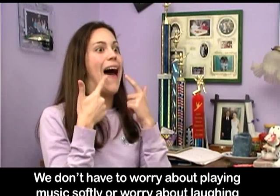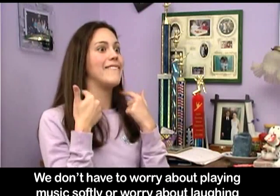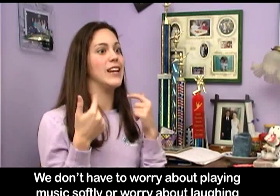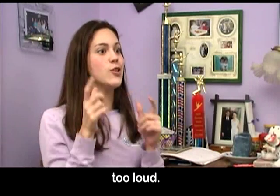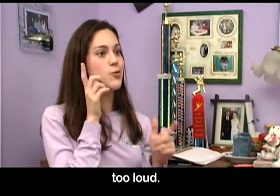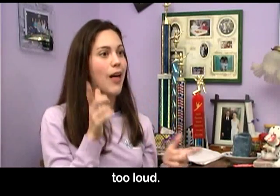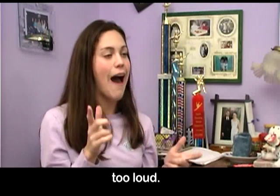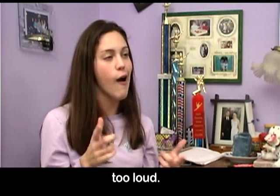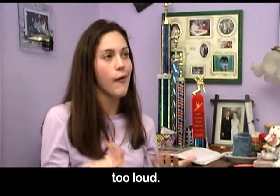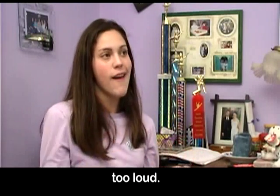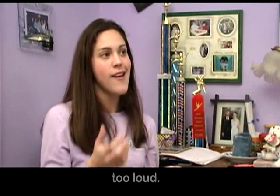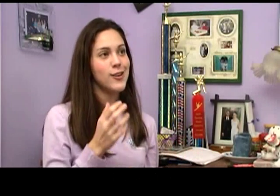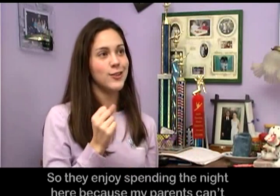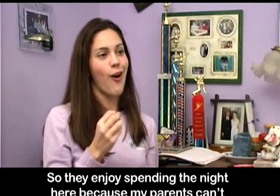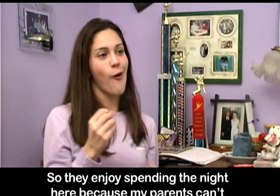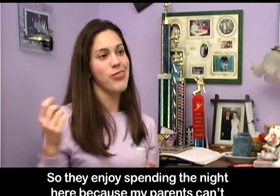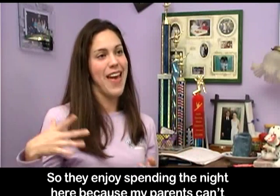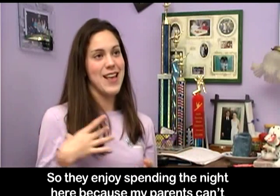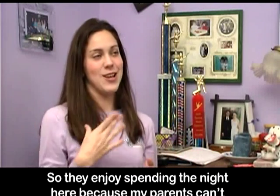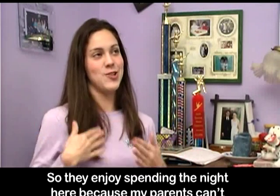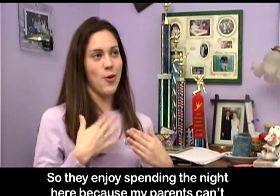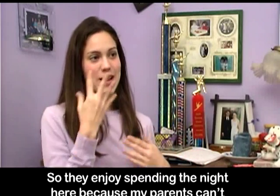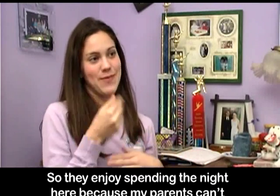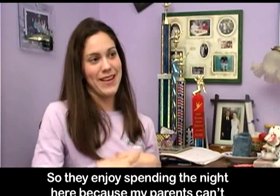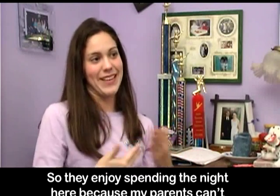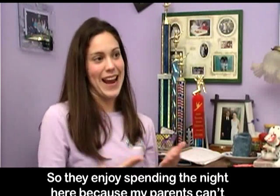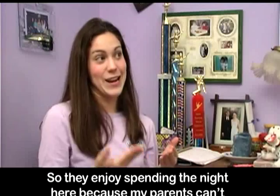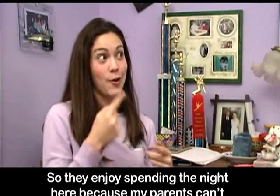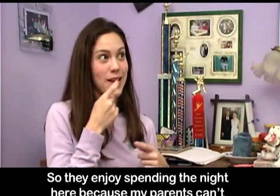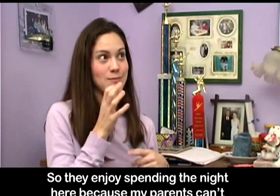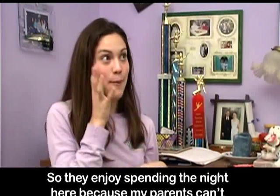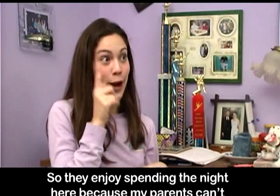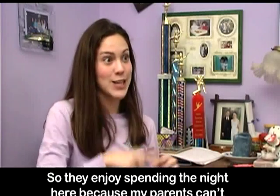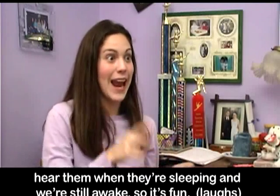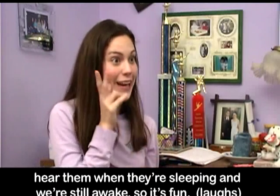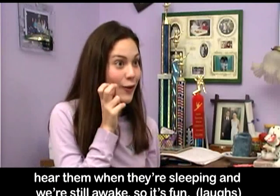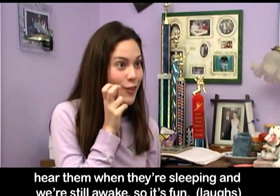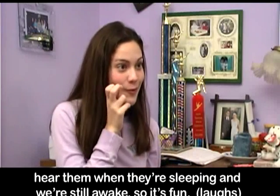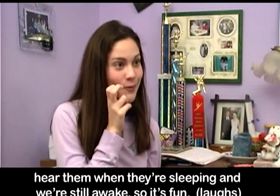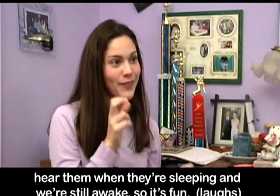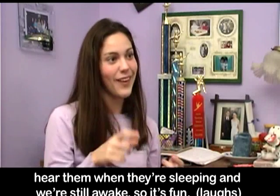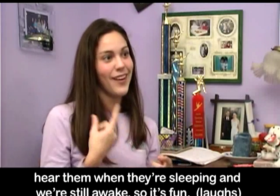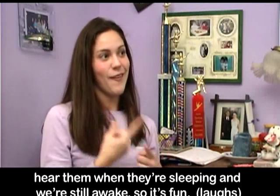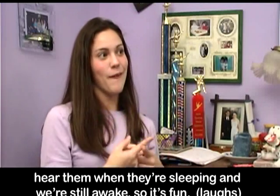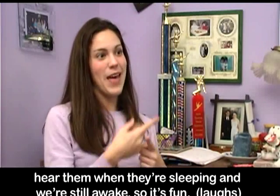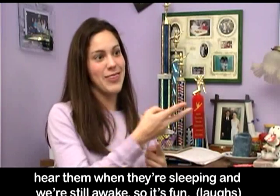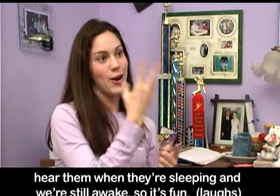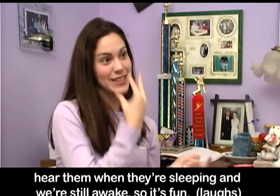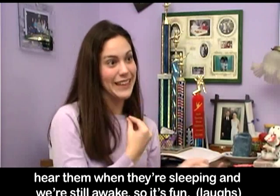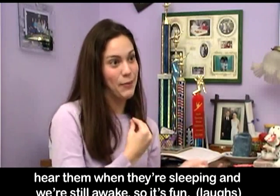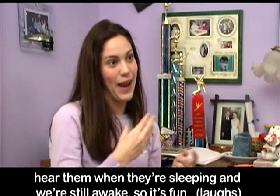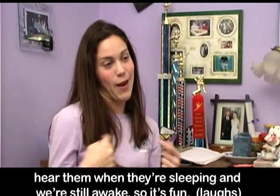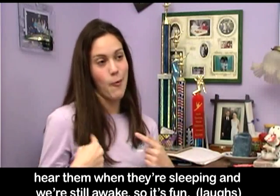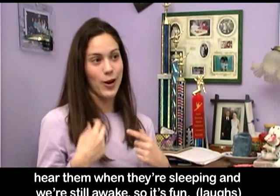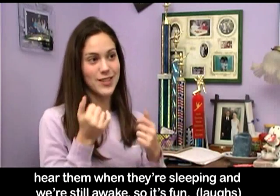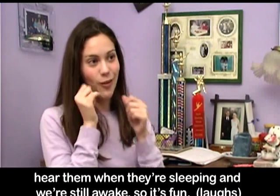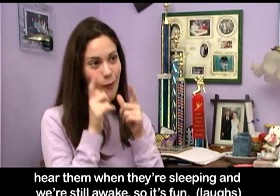laughing too loud. So they enjoy spending the night here because my parents can't hear them when they're sleeping and we're still